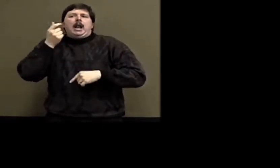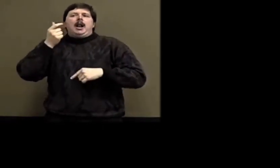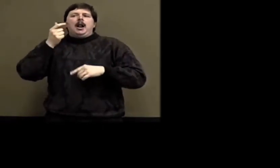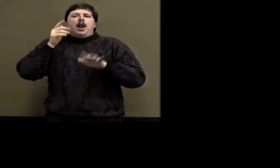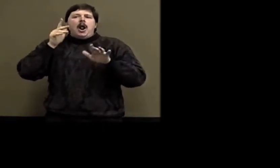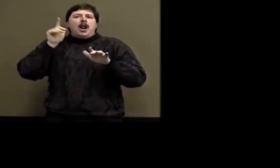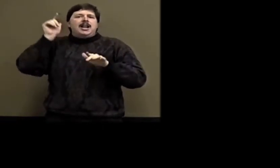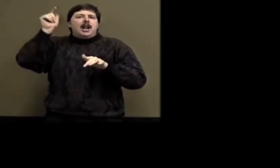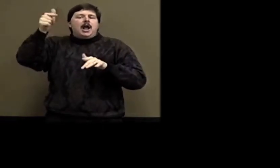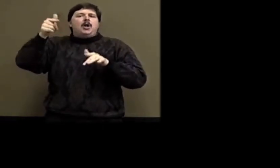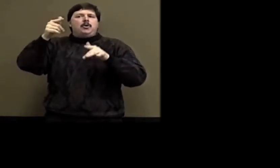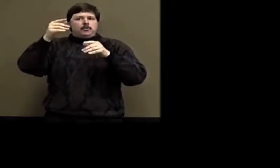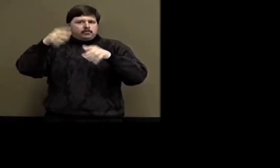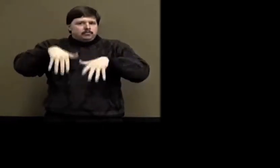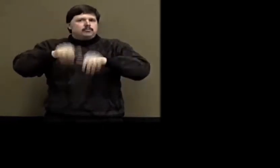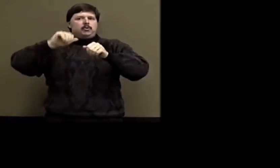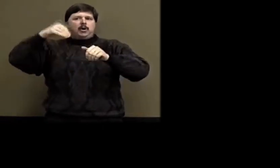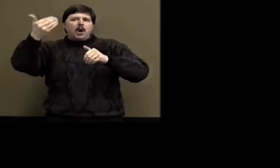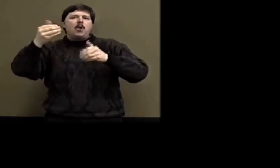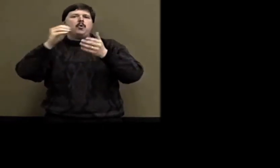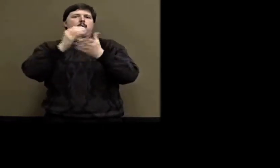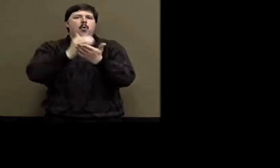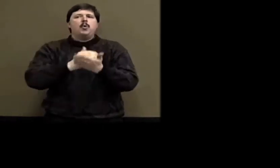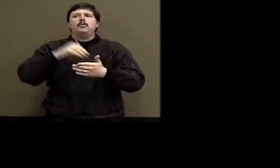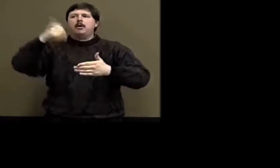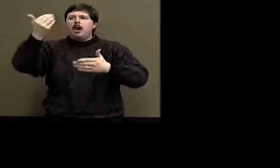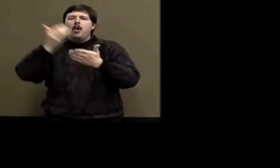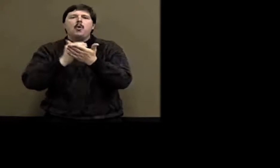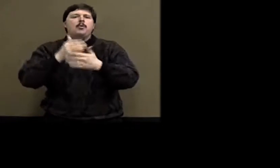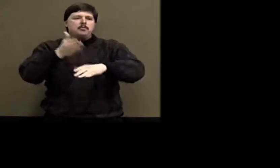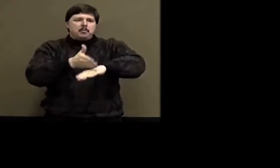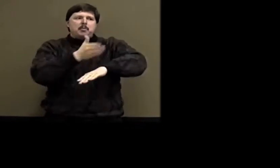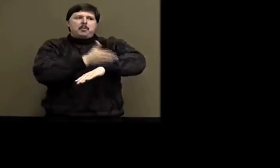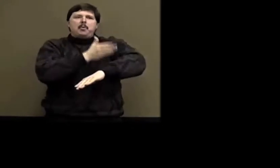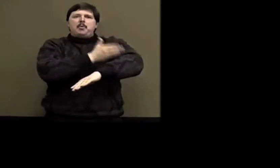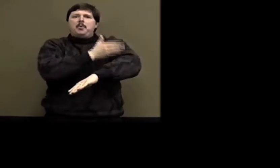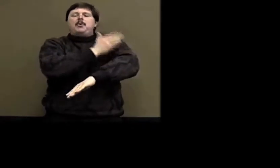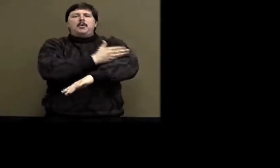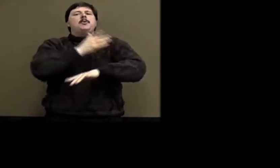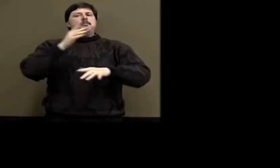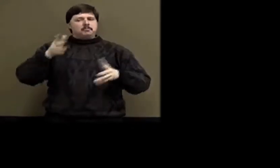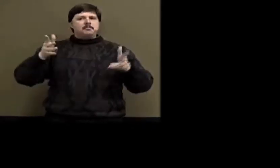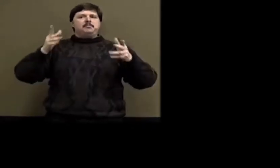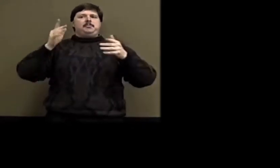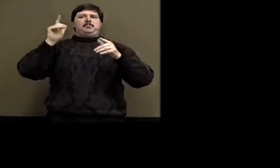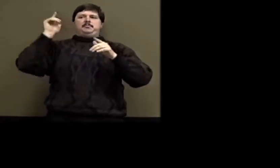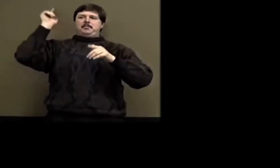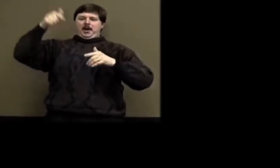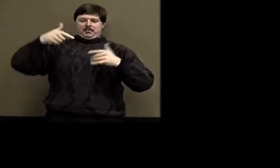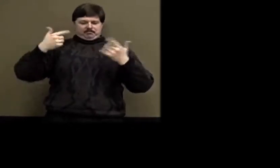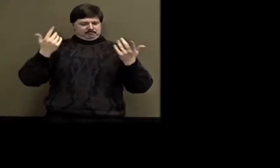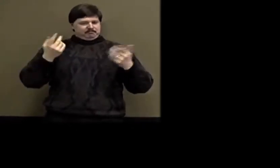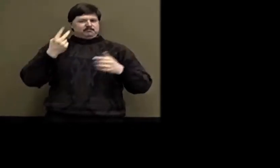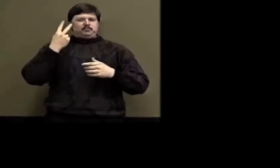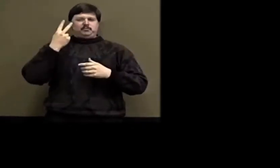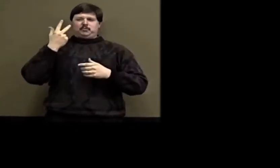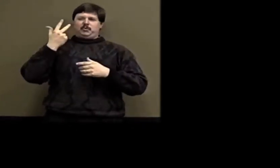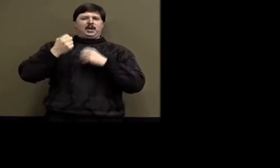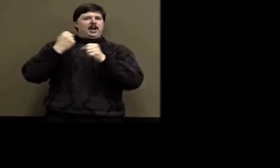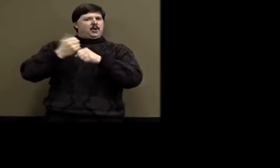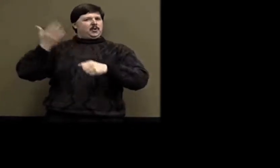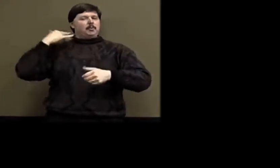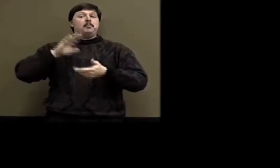ASL courses. I took the course, I learned to sign slowly, and later, I took another course and began to